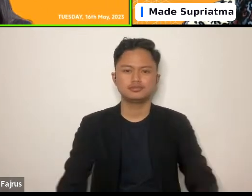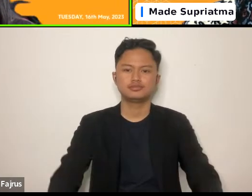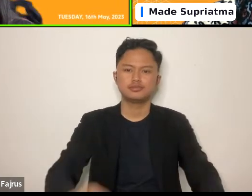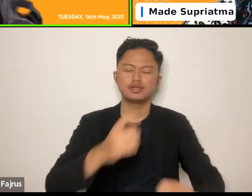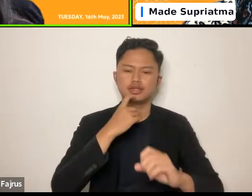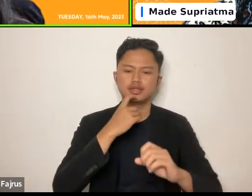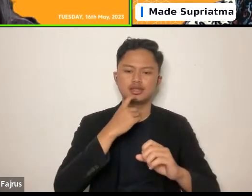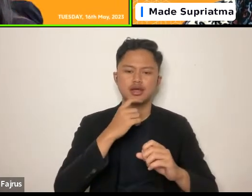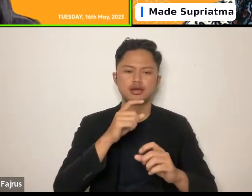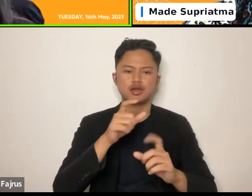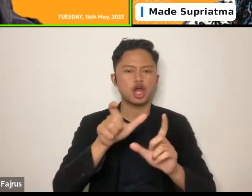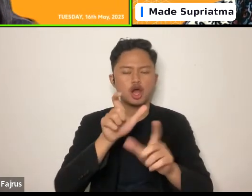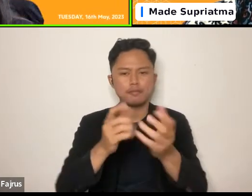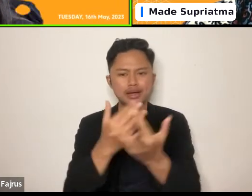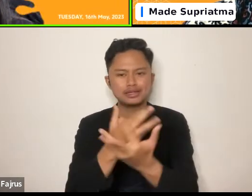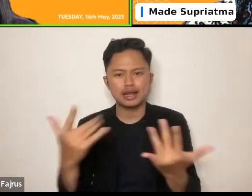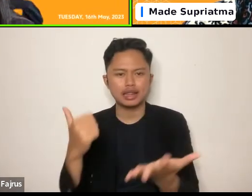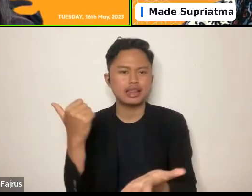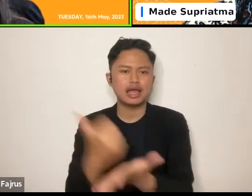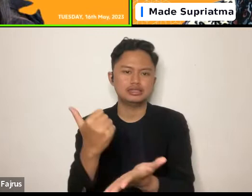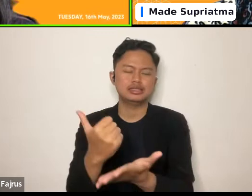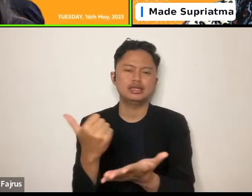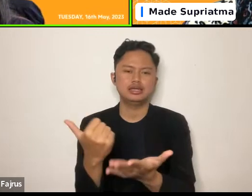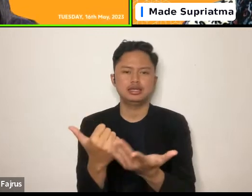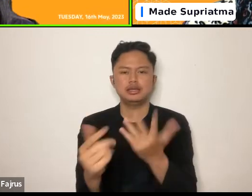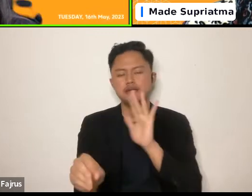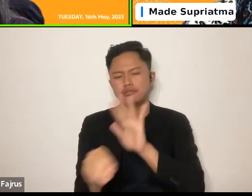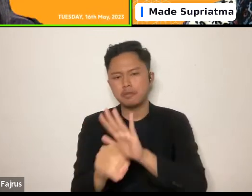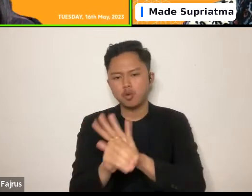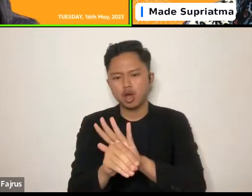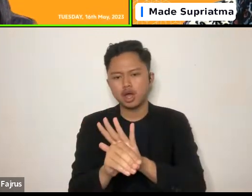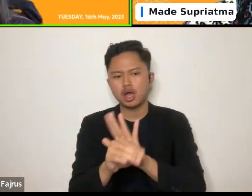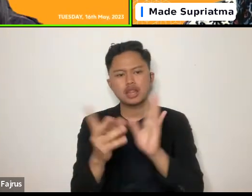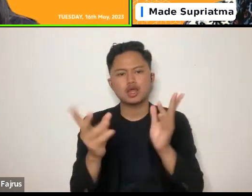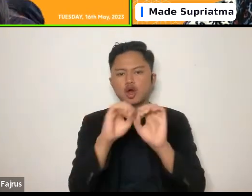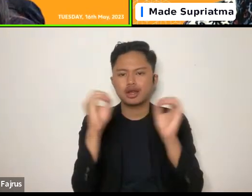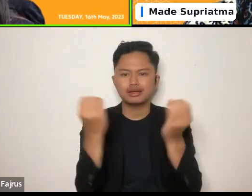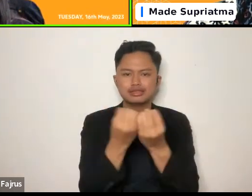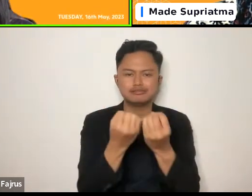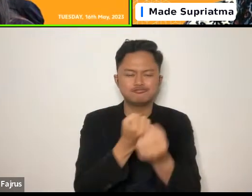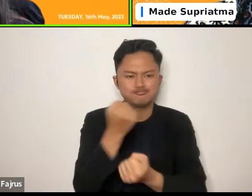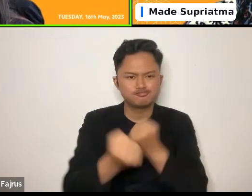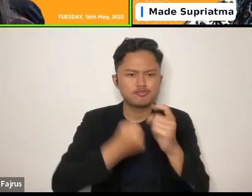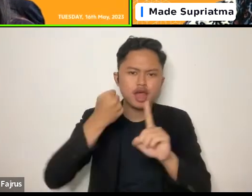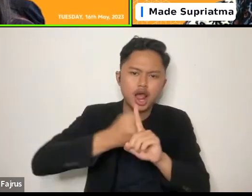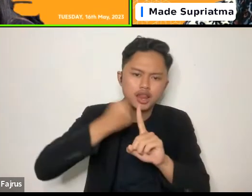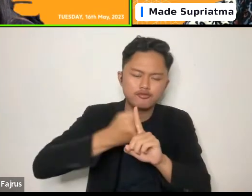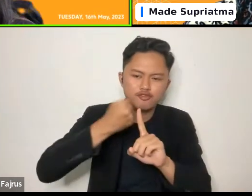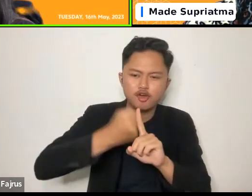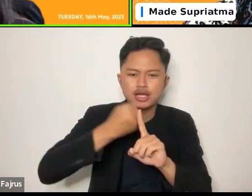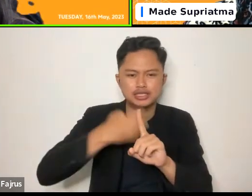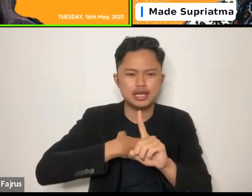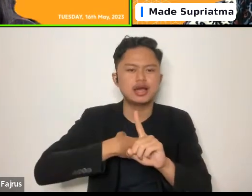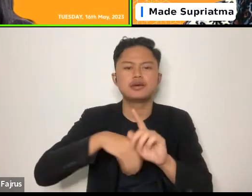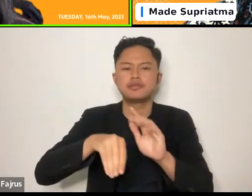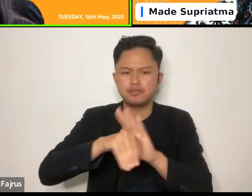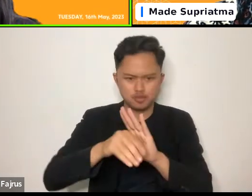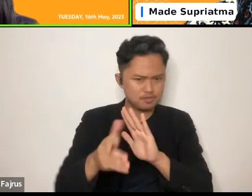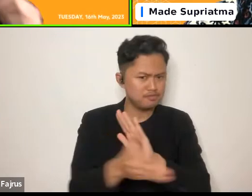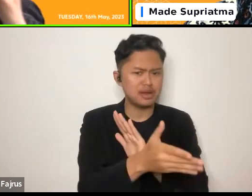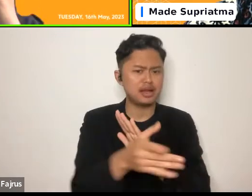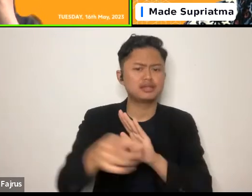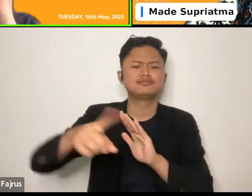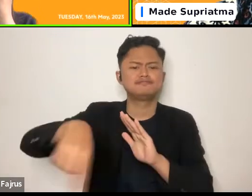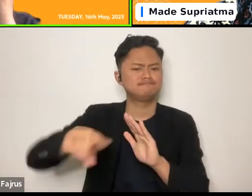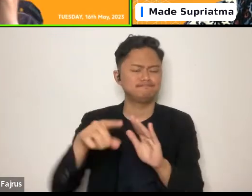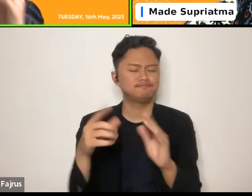indigenous West Papuans, also organizations who work advocating for West Papuans. How do you